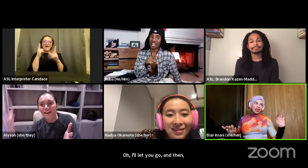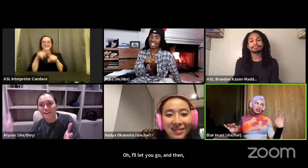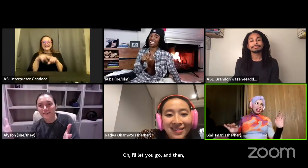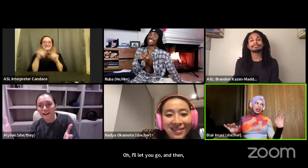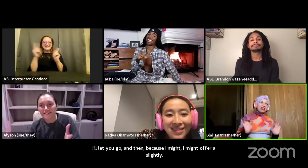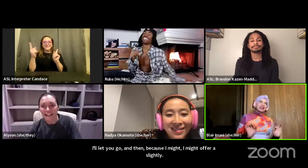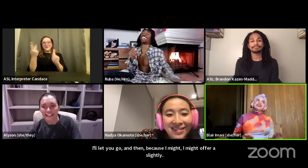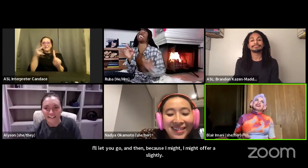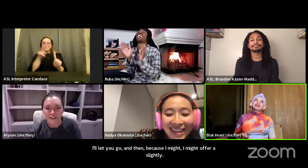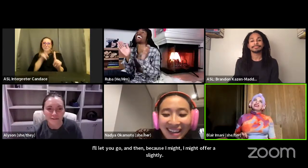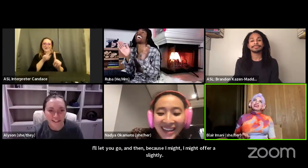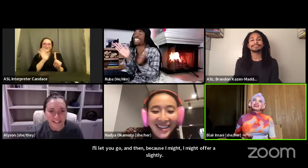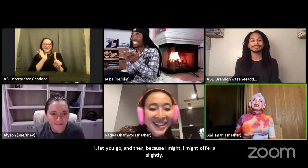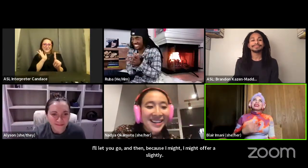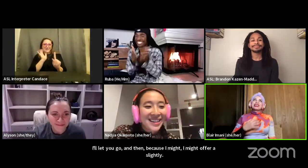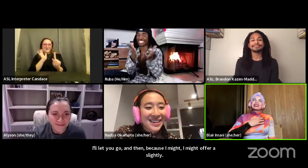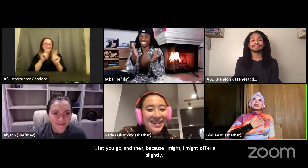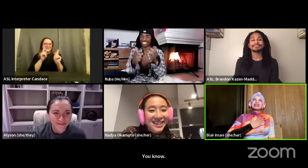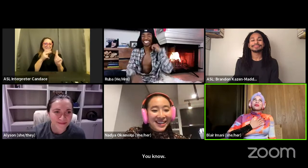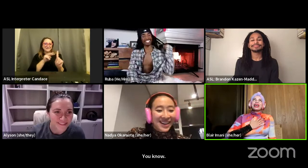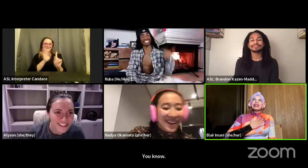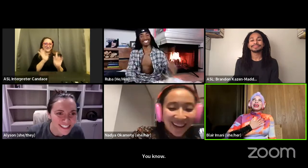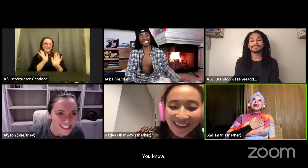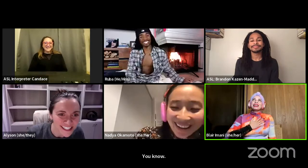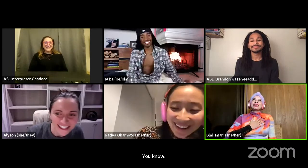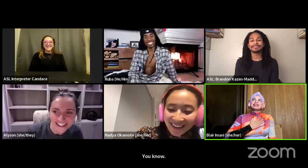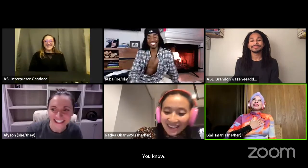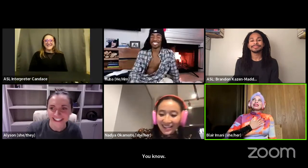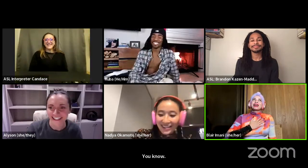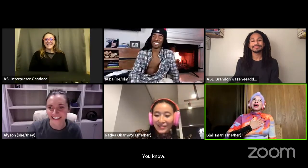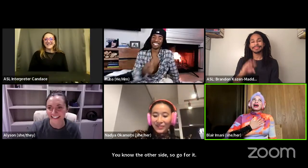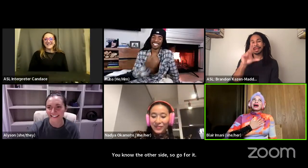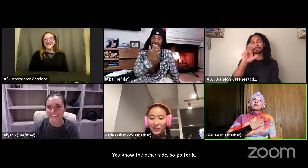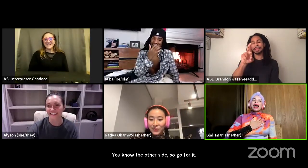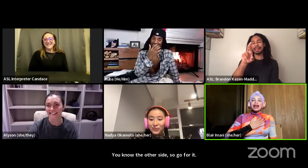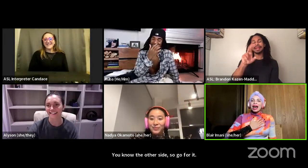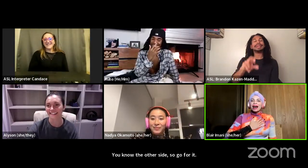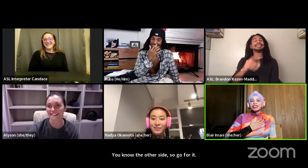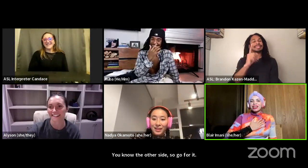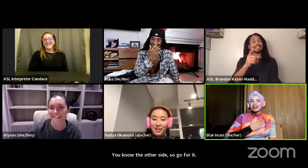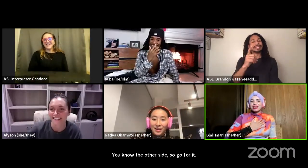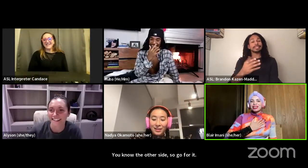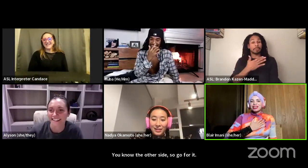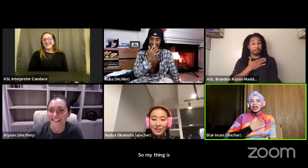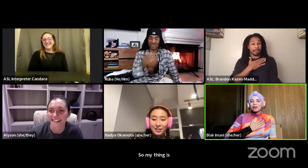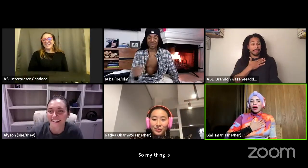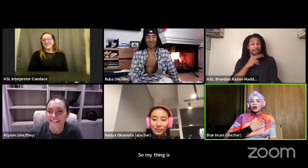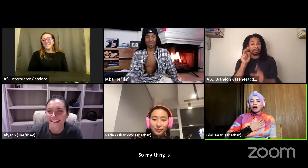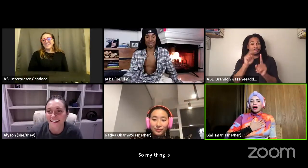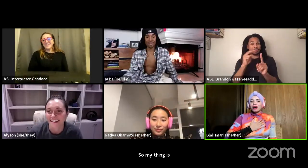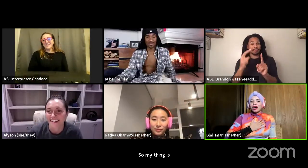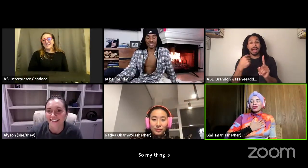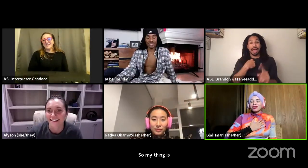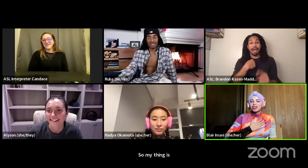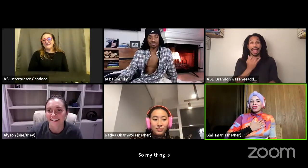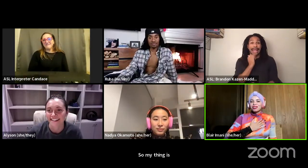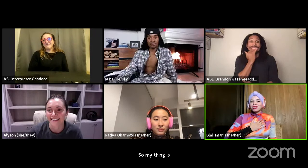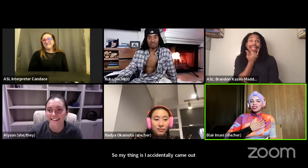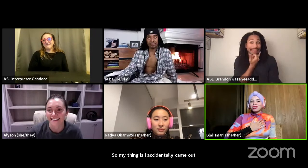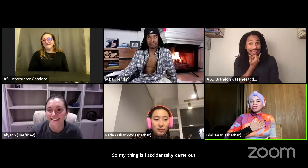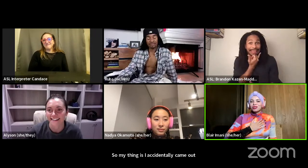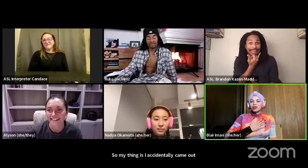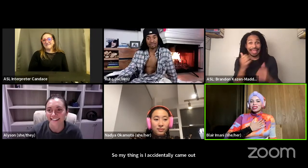know, other side. So go for it. So my thing is, I accidentally came out on